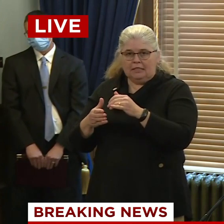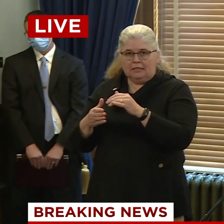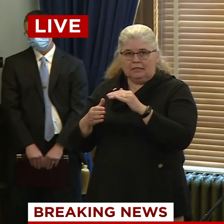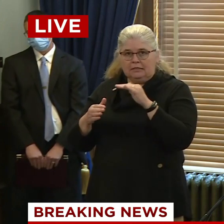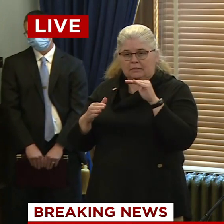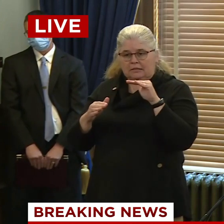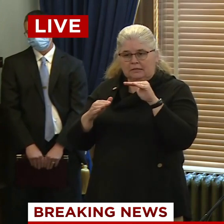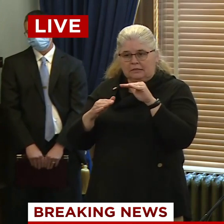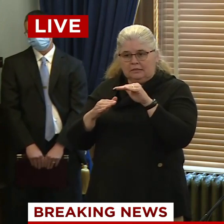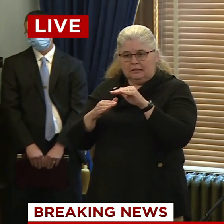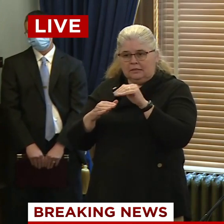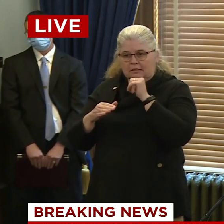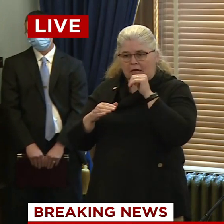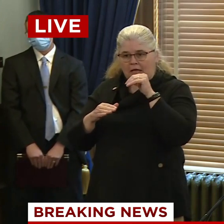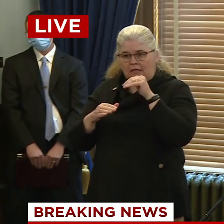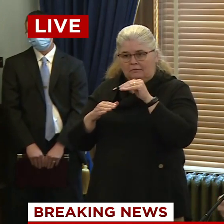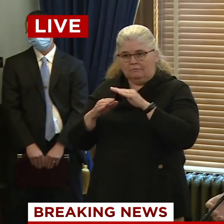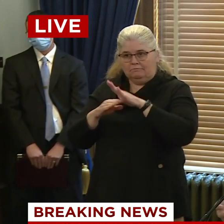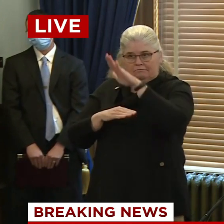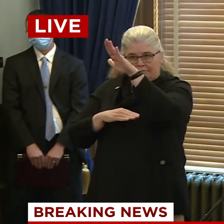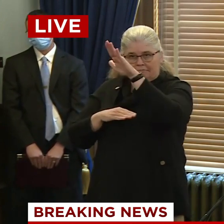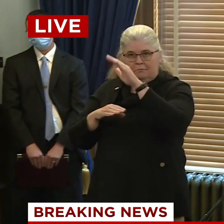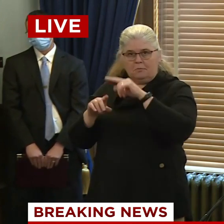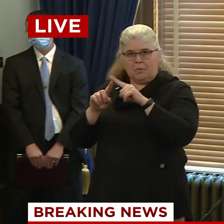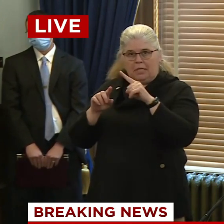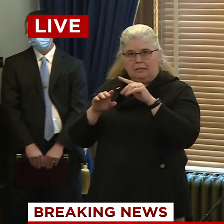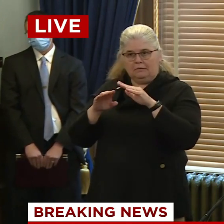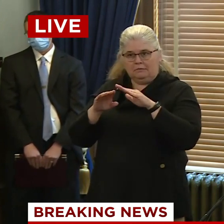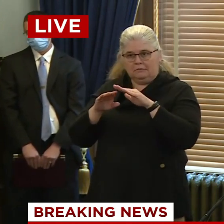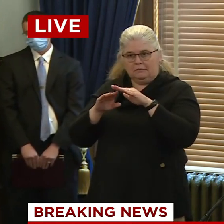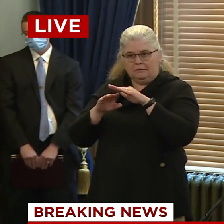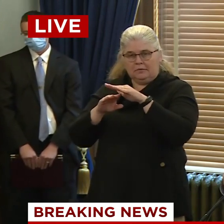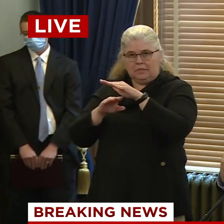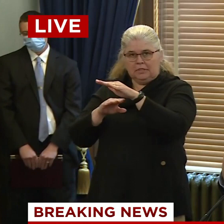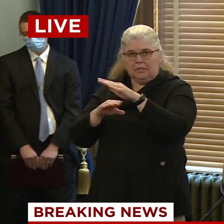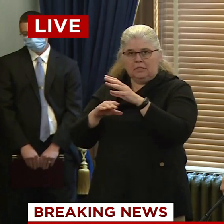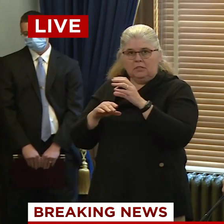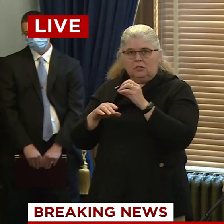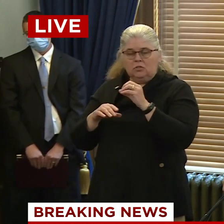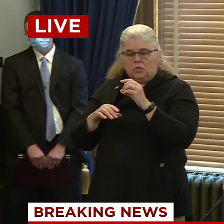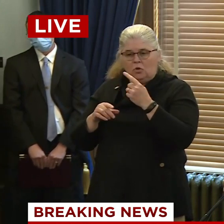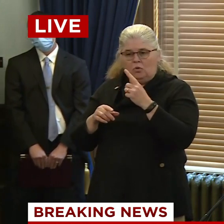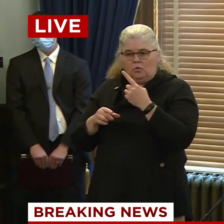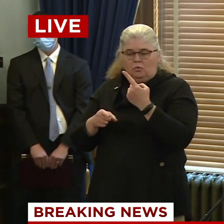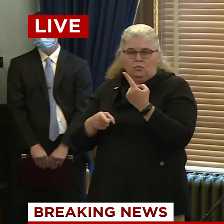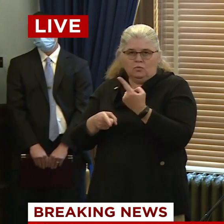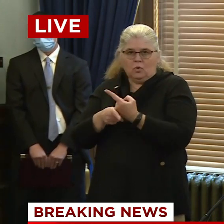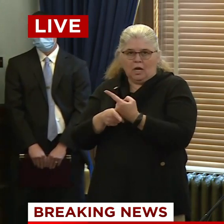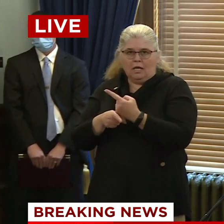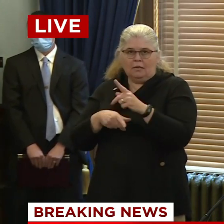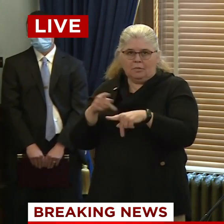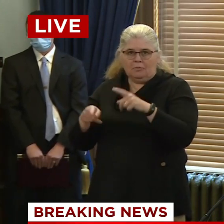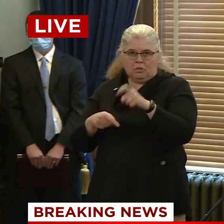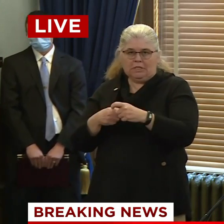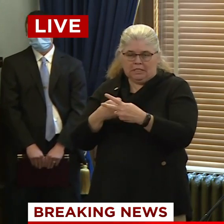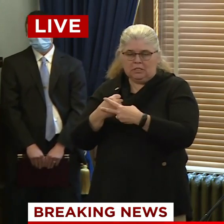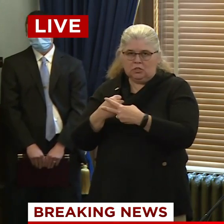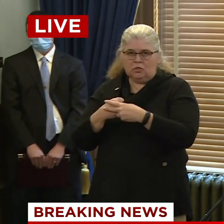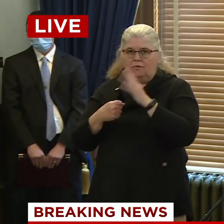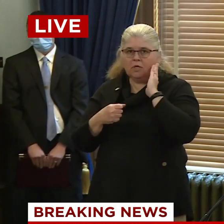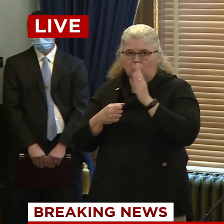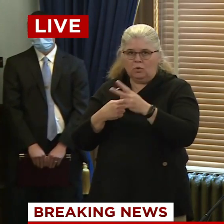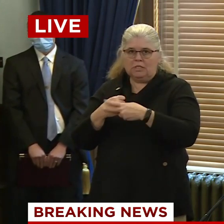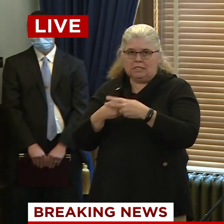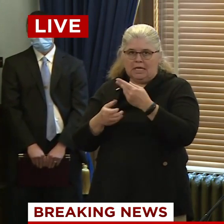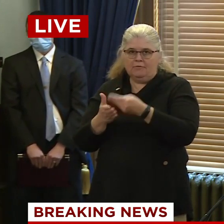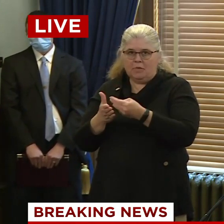our rate making function of how we could smooth out those costs over time. So you're right, folks do need to conserve. It will save them money